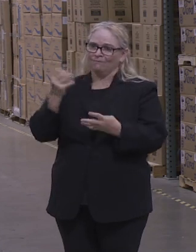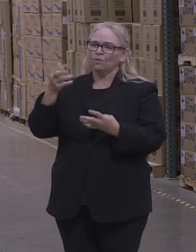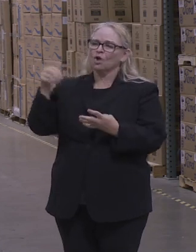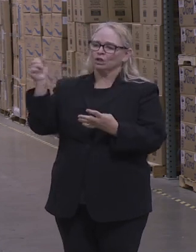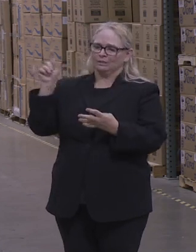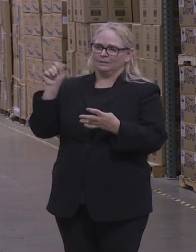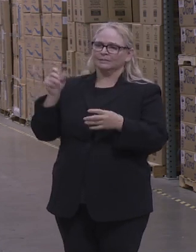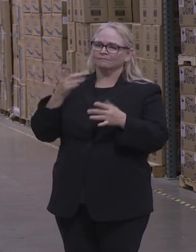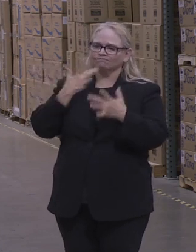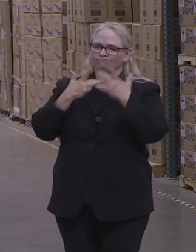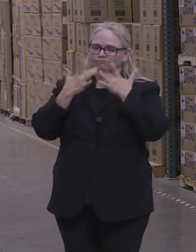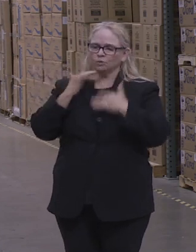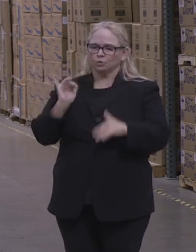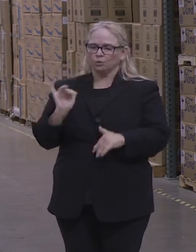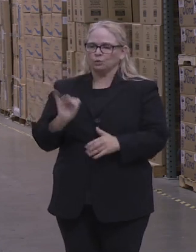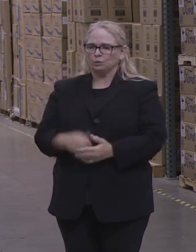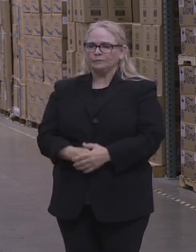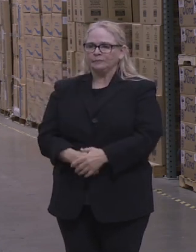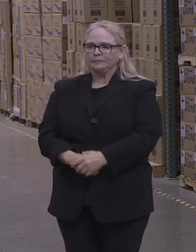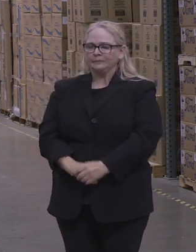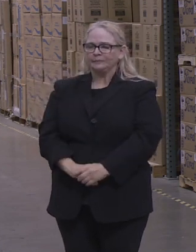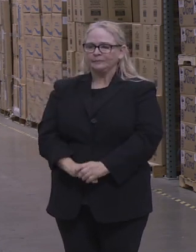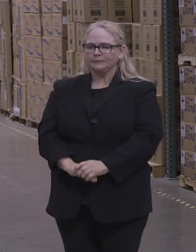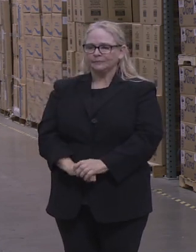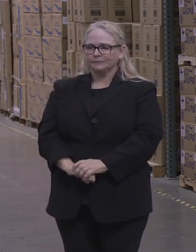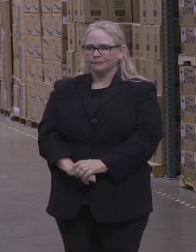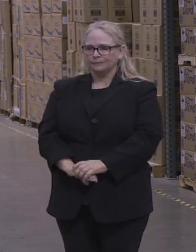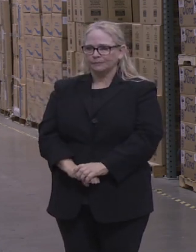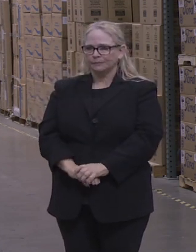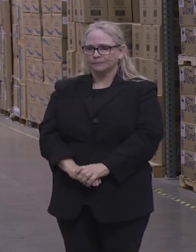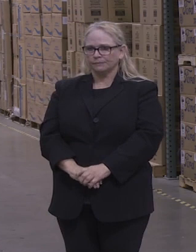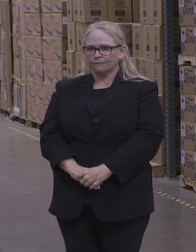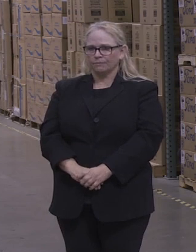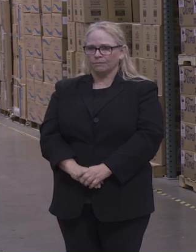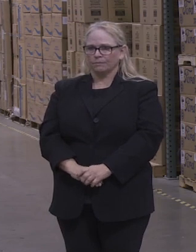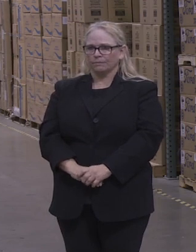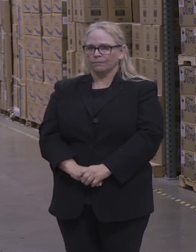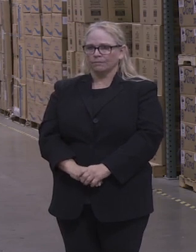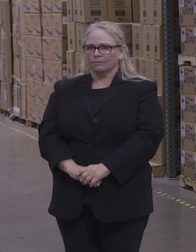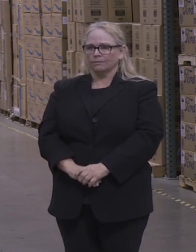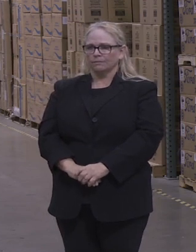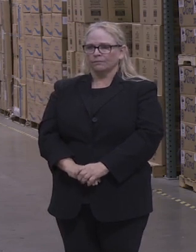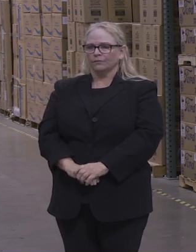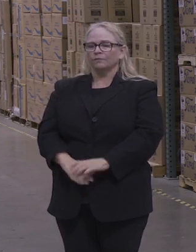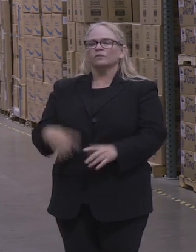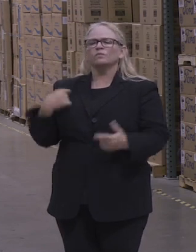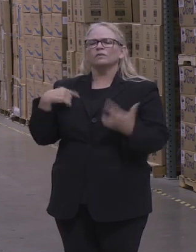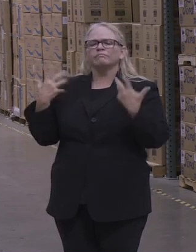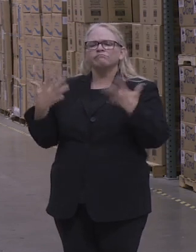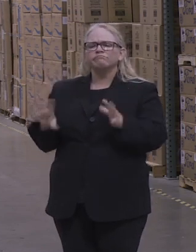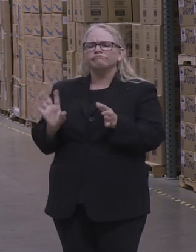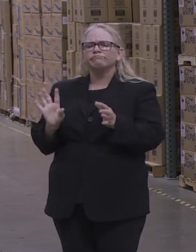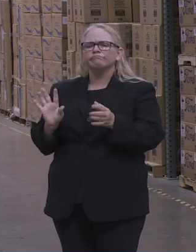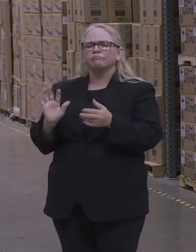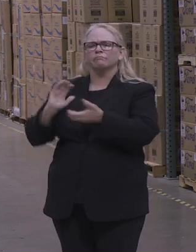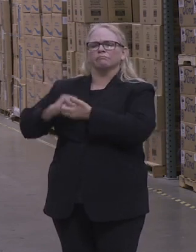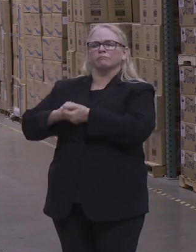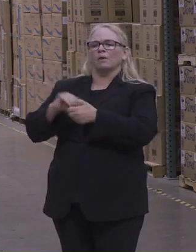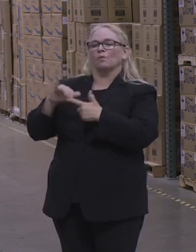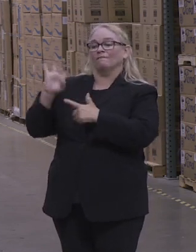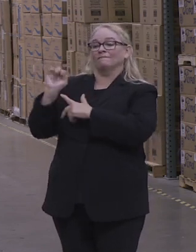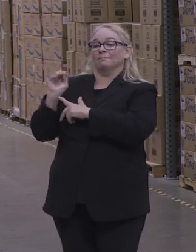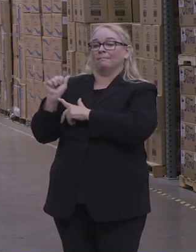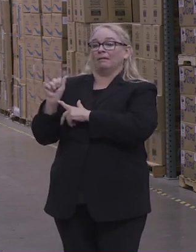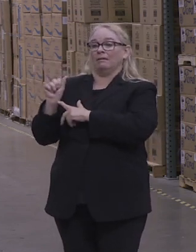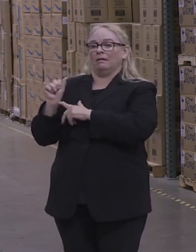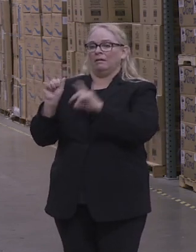1 or 2 of them in previous comments a few weeks ago. We have, in partnership with FEMA, who's just been